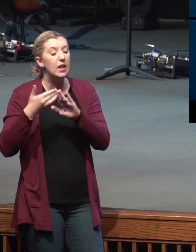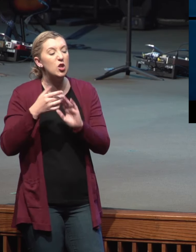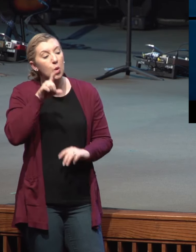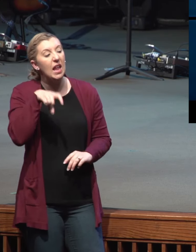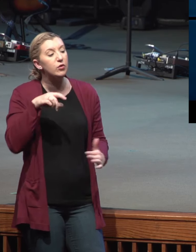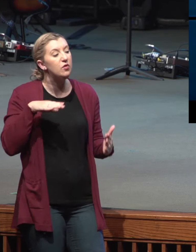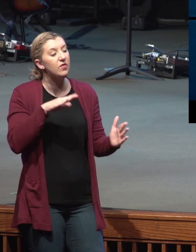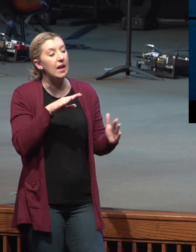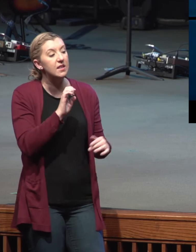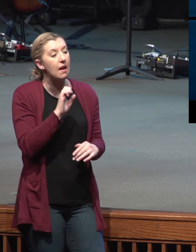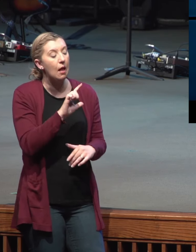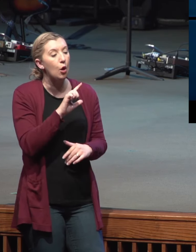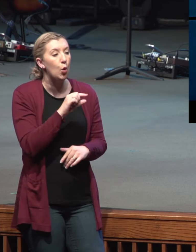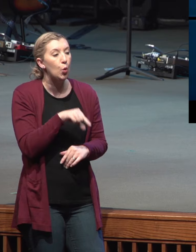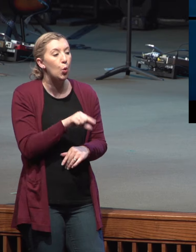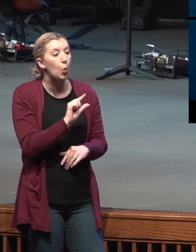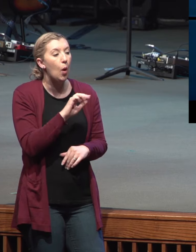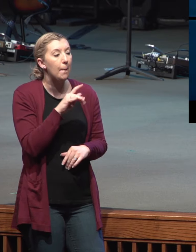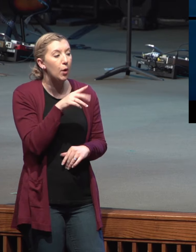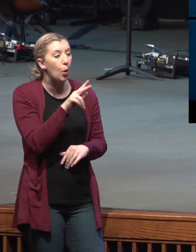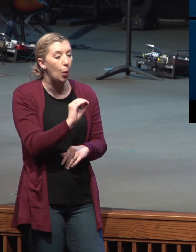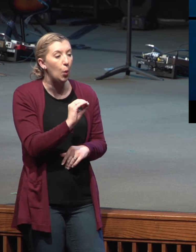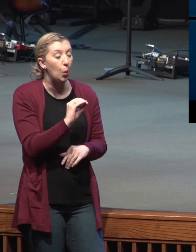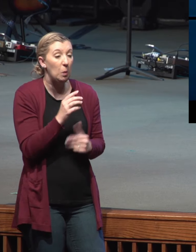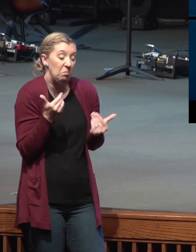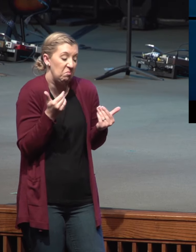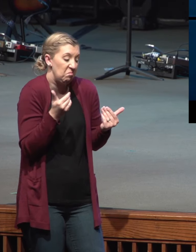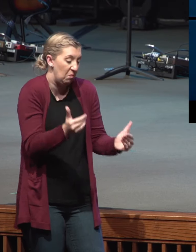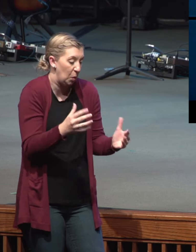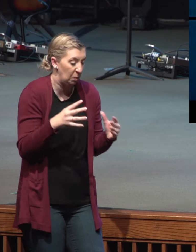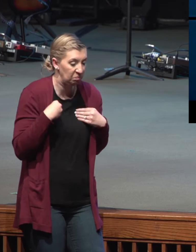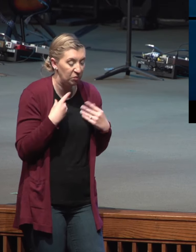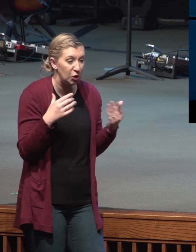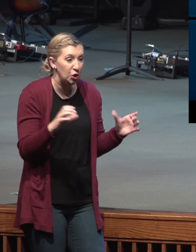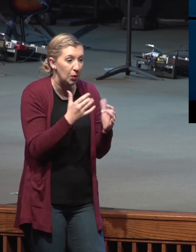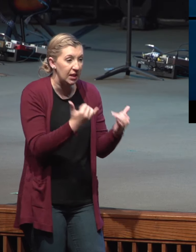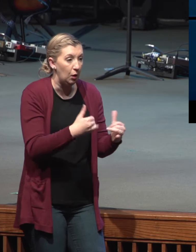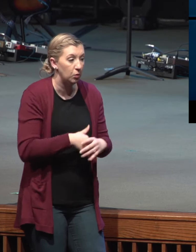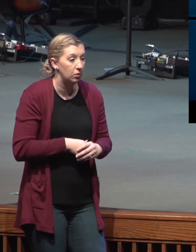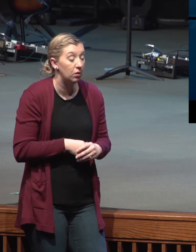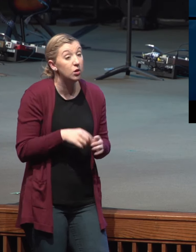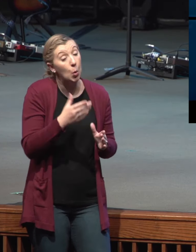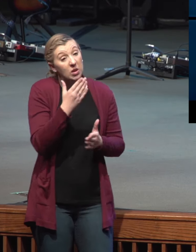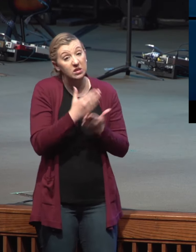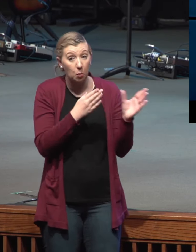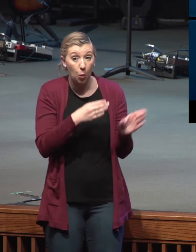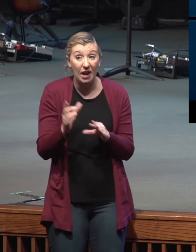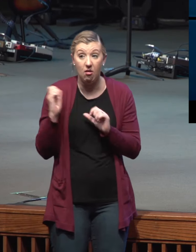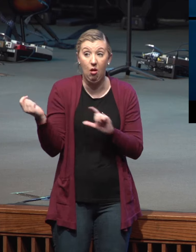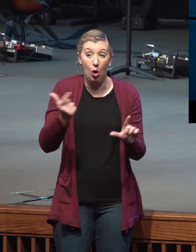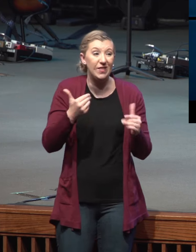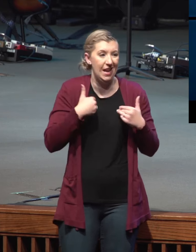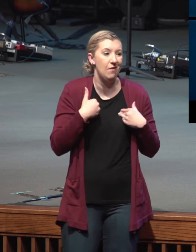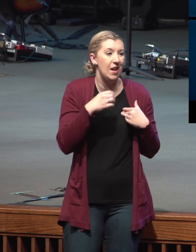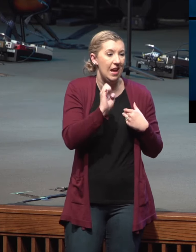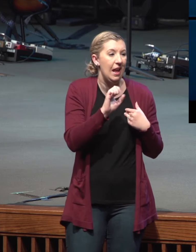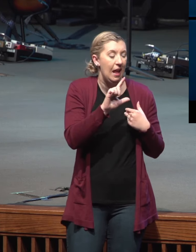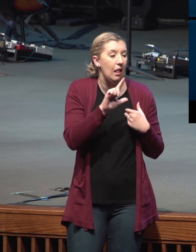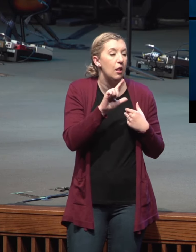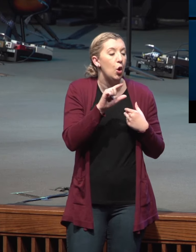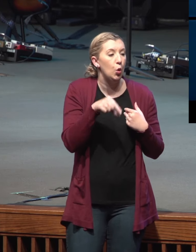to face El Guapo. We might as well do it now. In a way, all of us have an El Guapo to